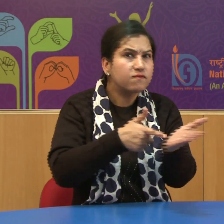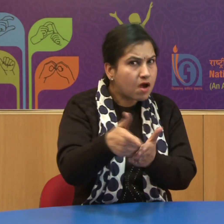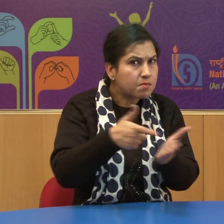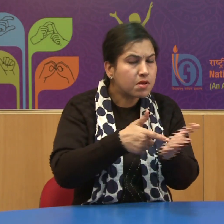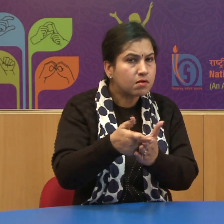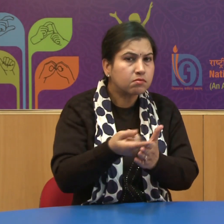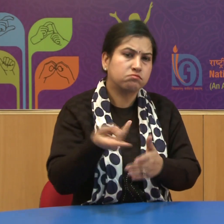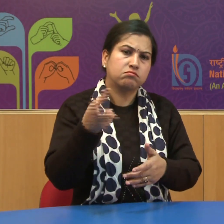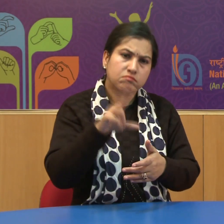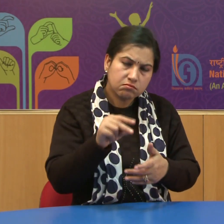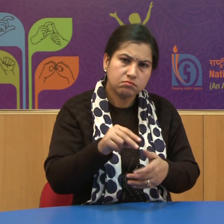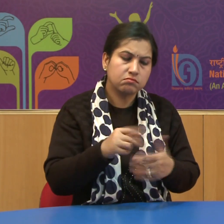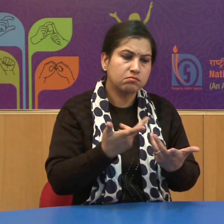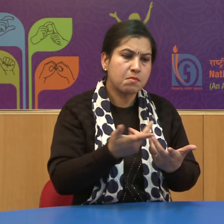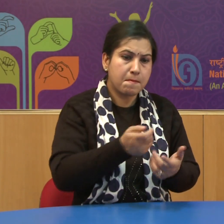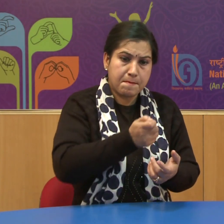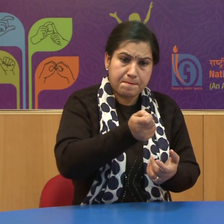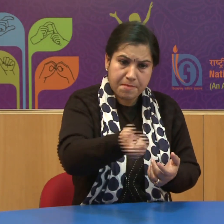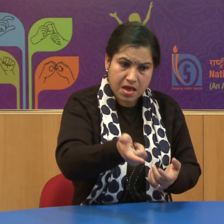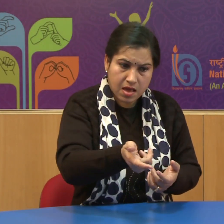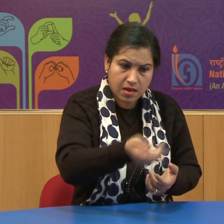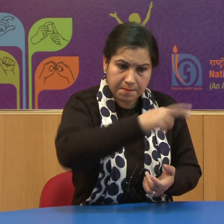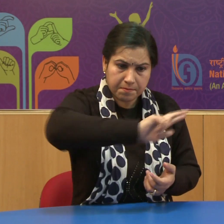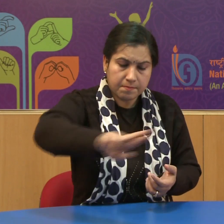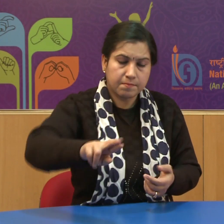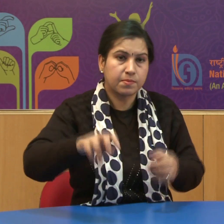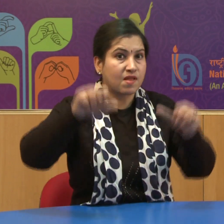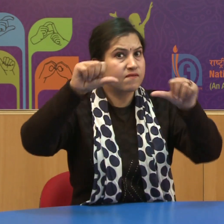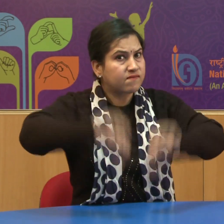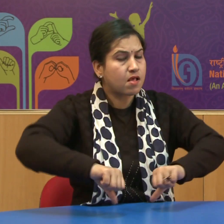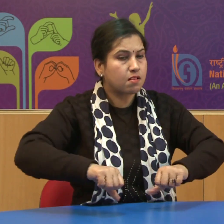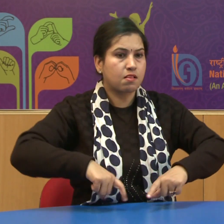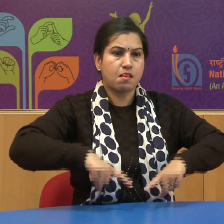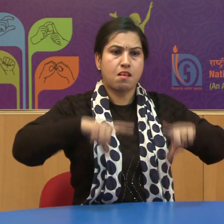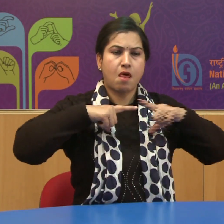mostly failed to pay it during their lifetime,